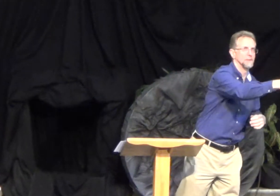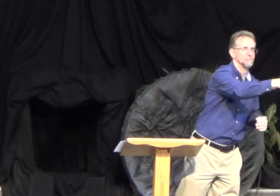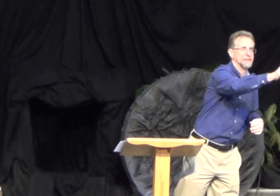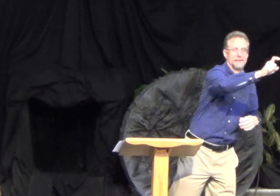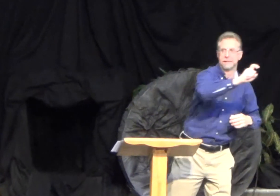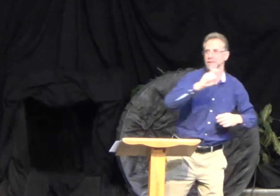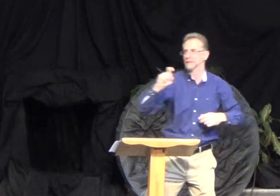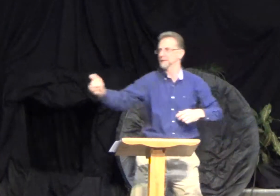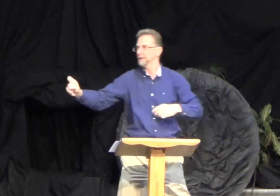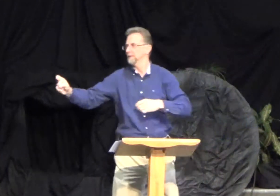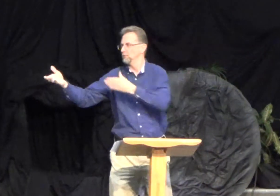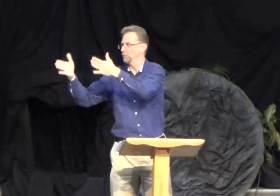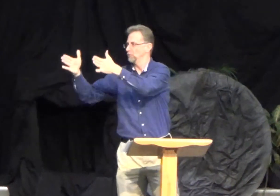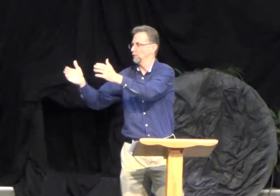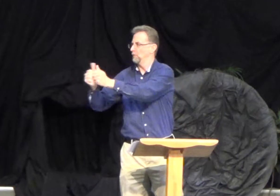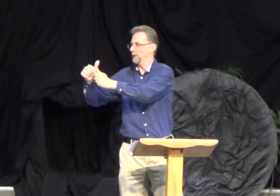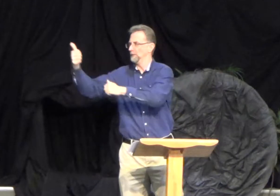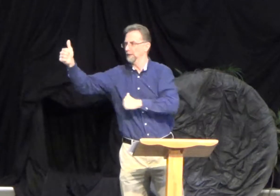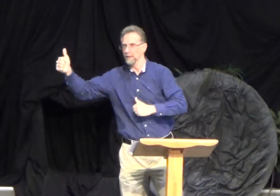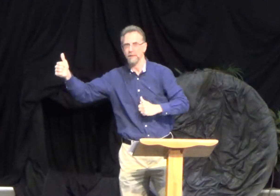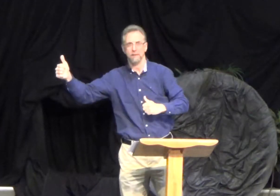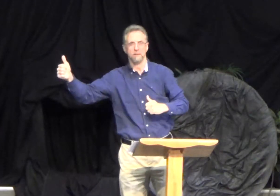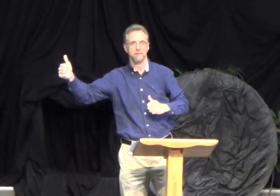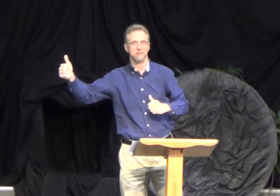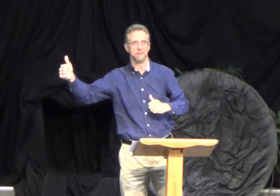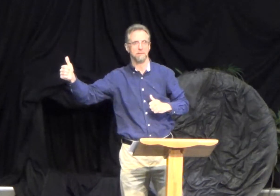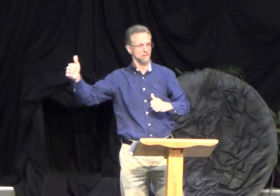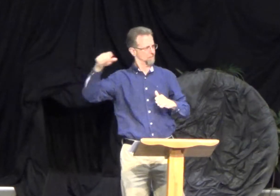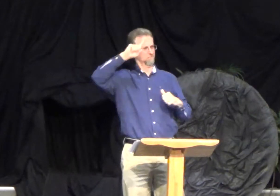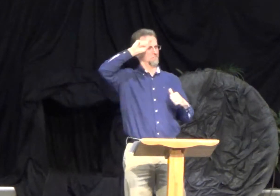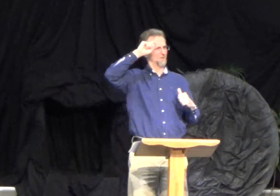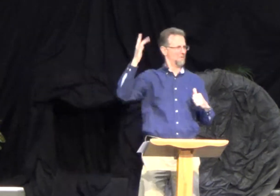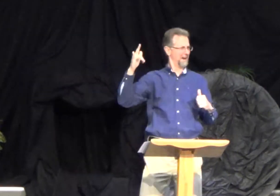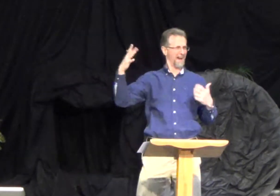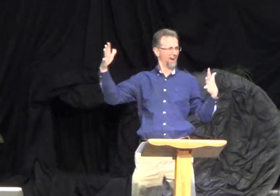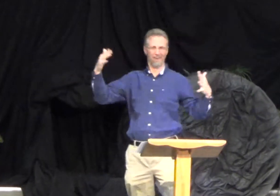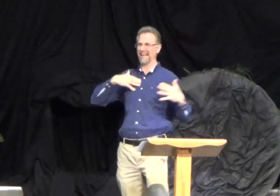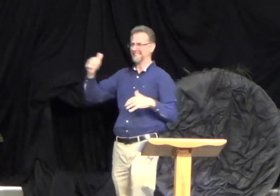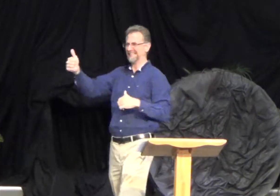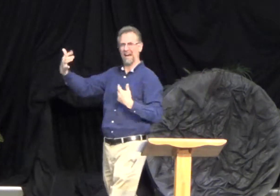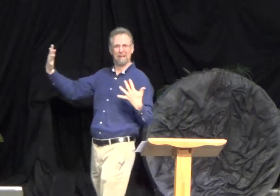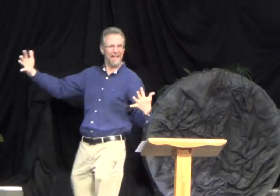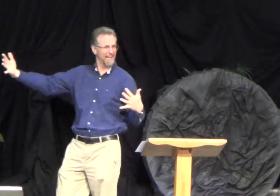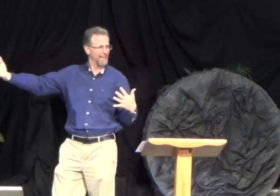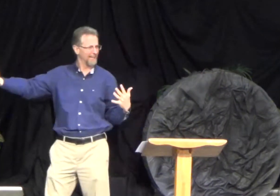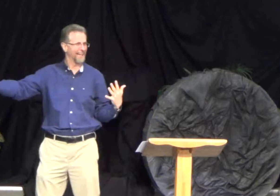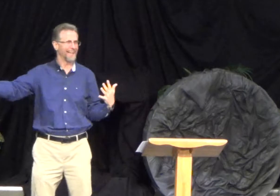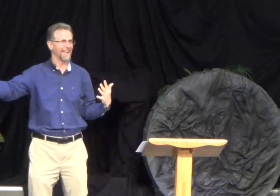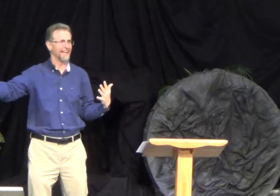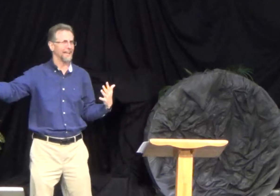take the money from him and give it to the servant who now has the 10. Why? Well, he's got 10 already. Why does he